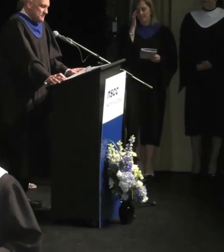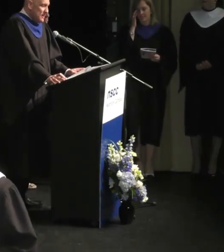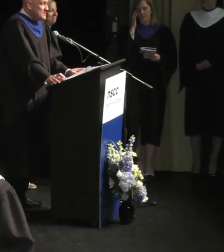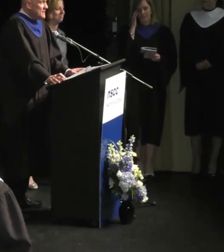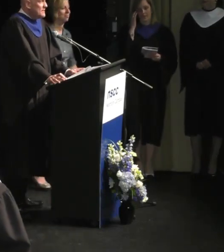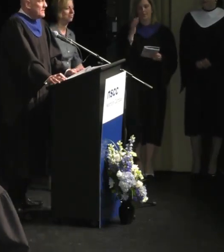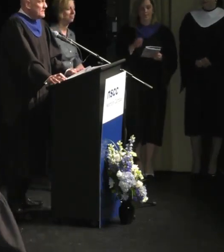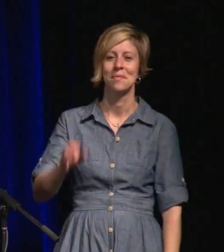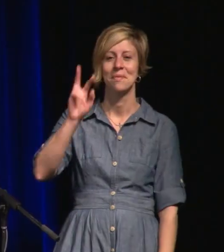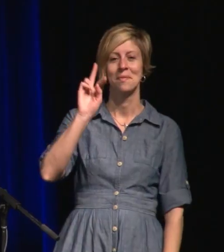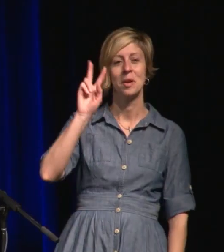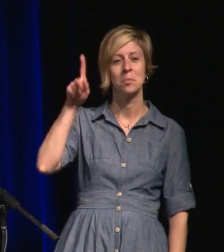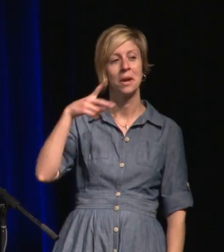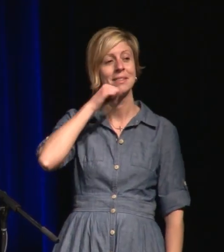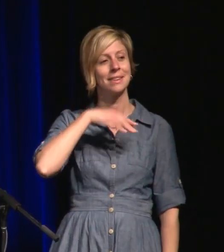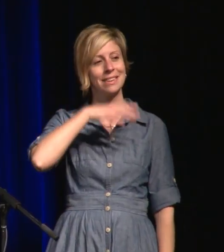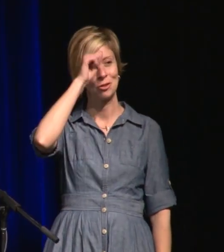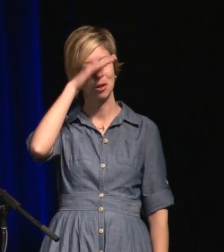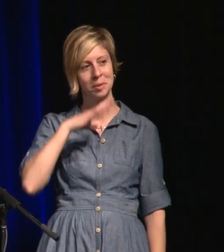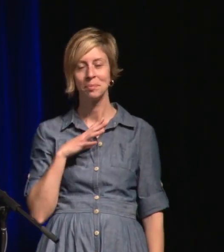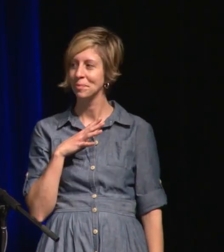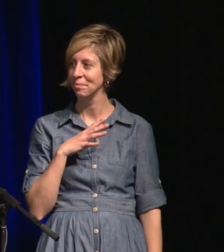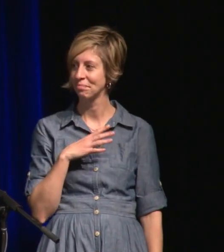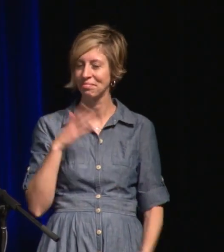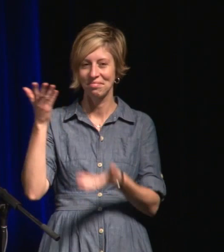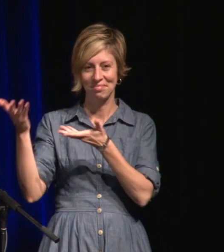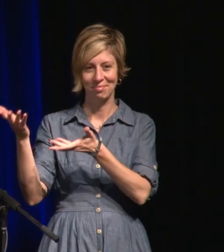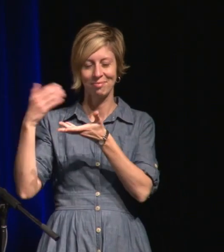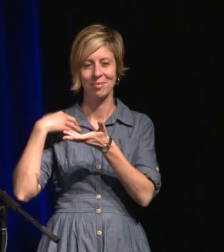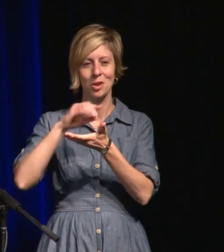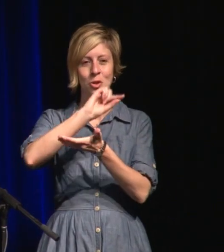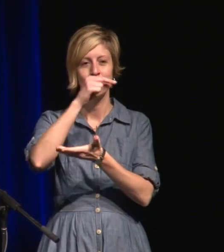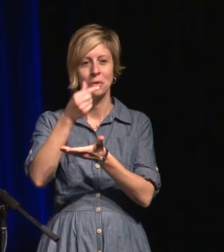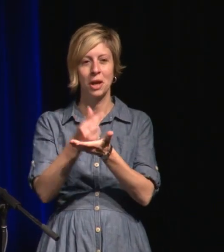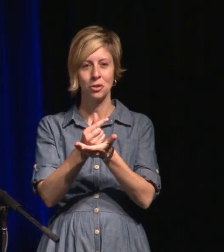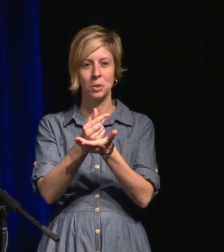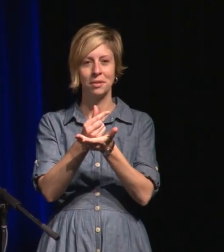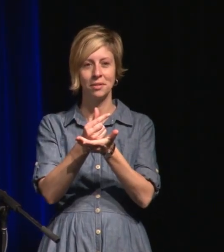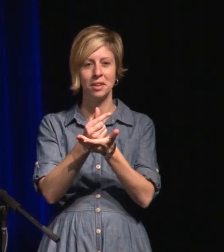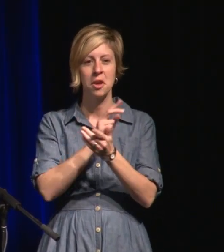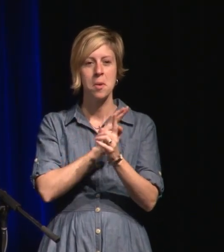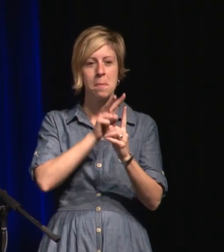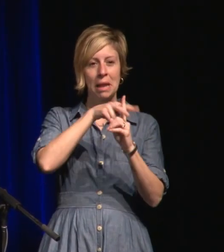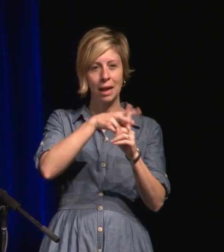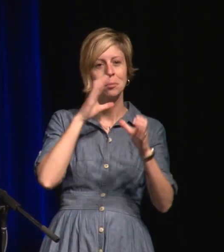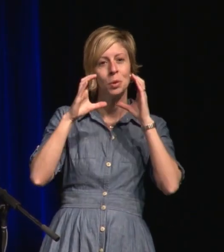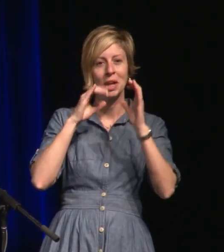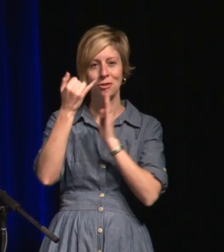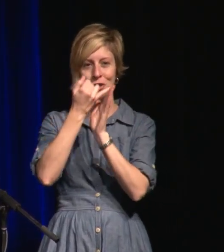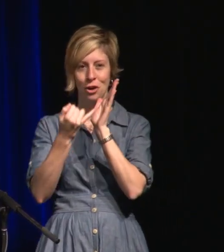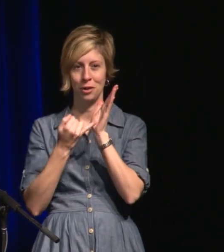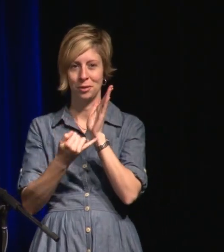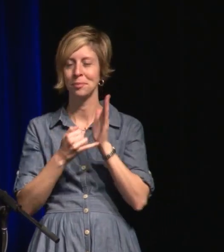Madam Vice President, ladies and gentlemen, the graduates in Applied Communication Arts.